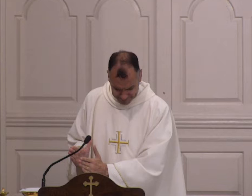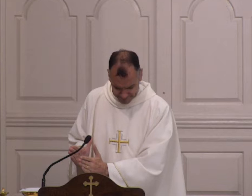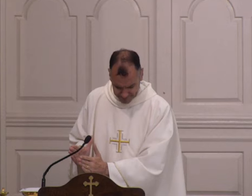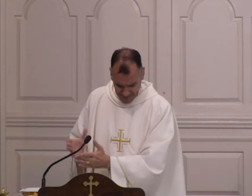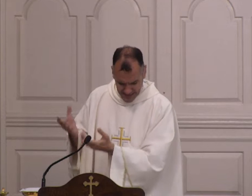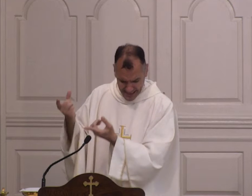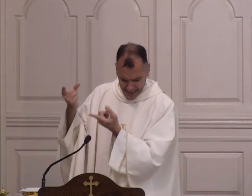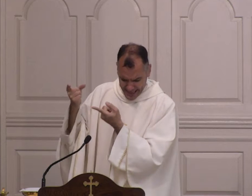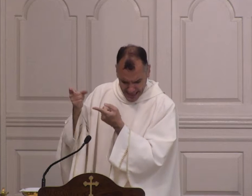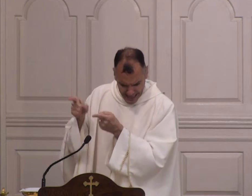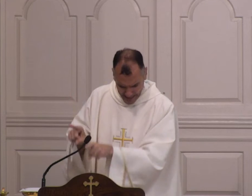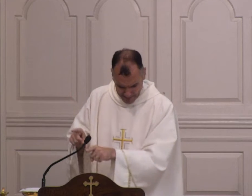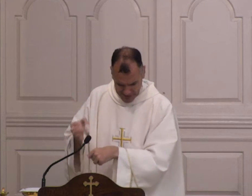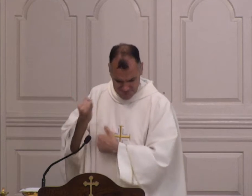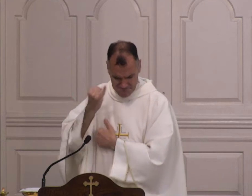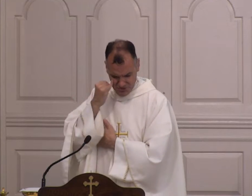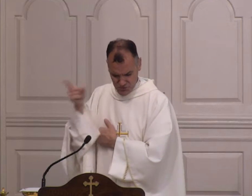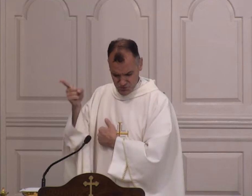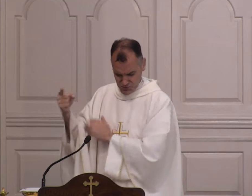"Master,